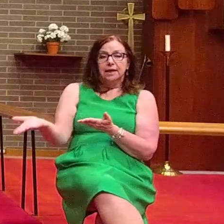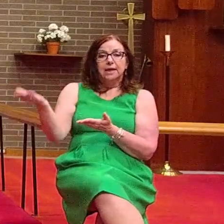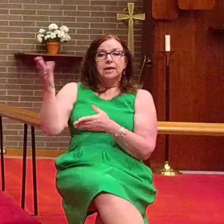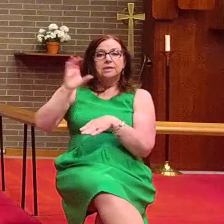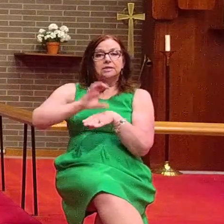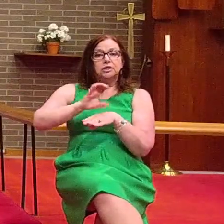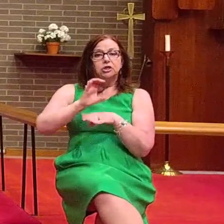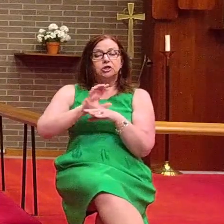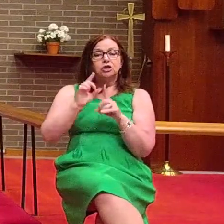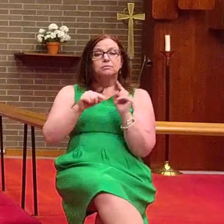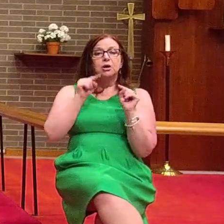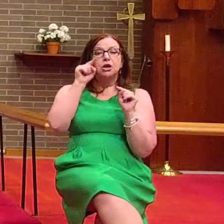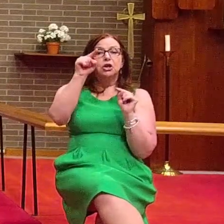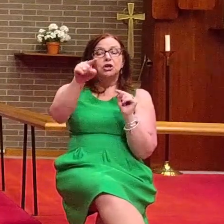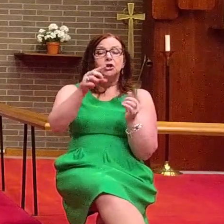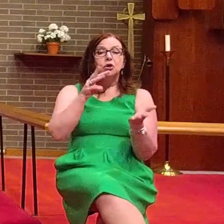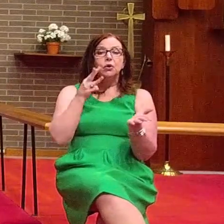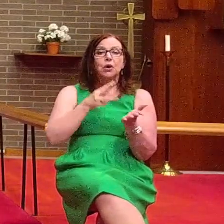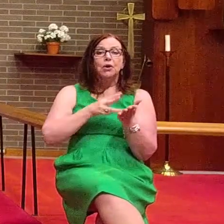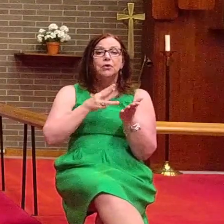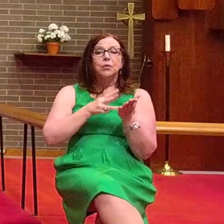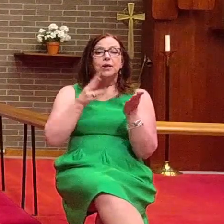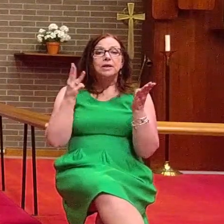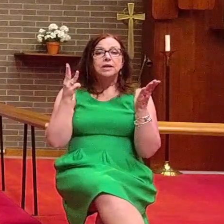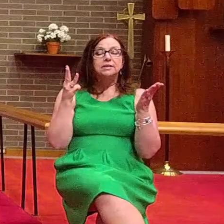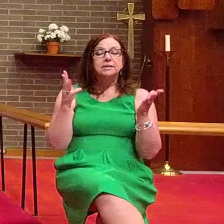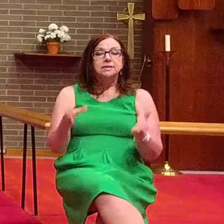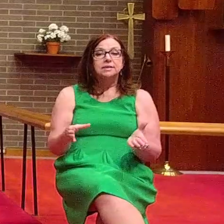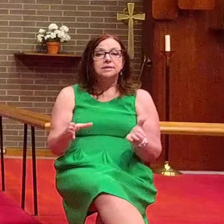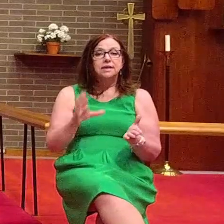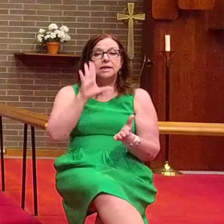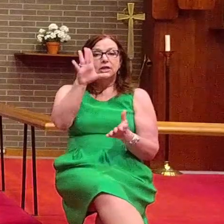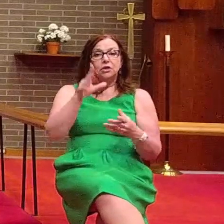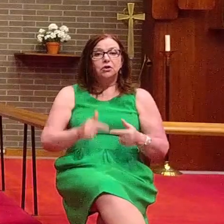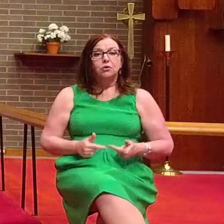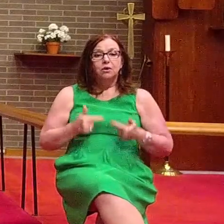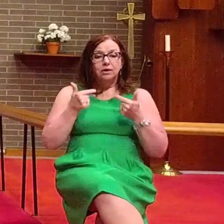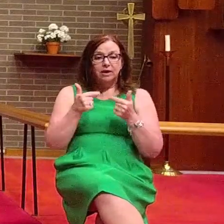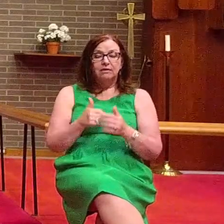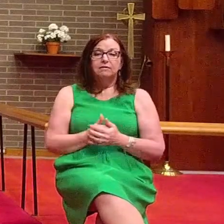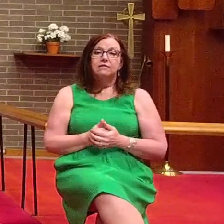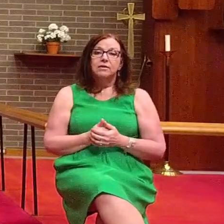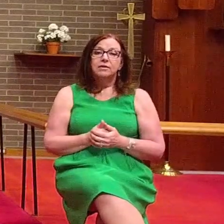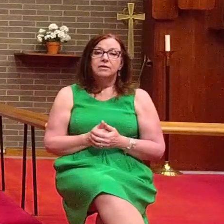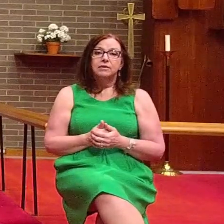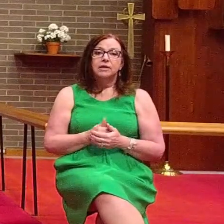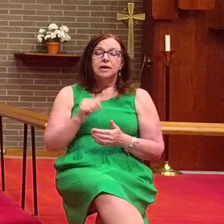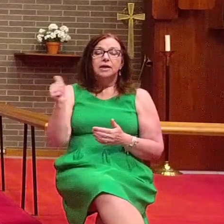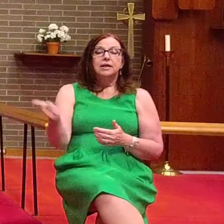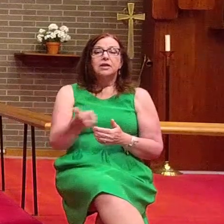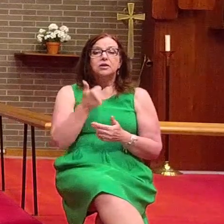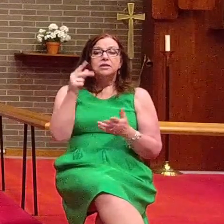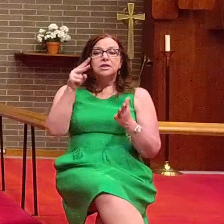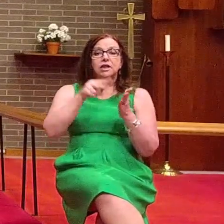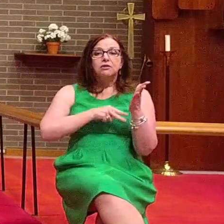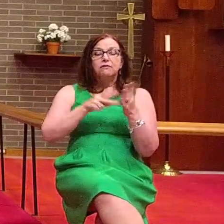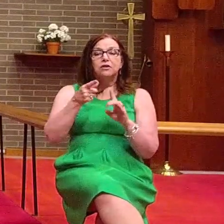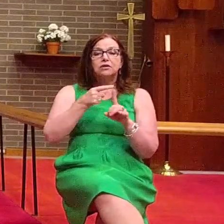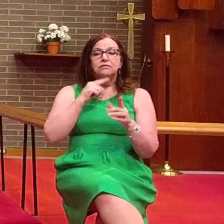but you are witnesses in your own lives. Hear another verse from our